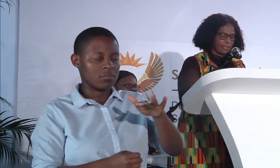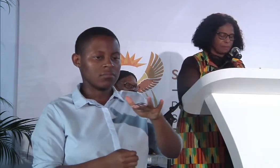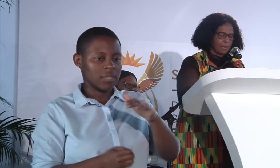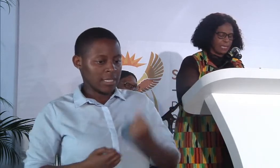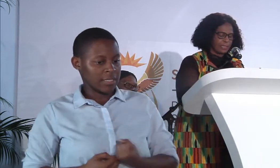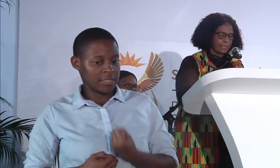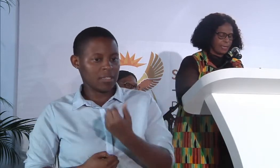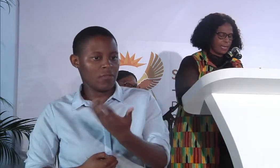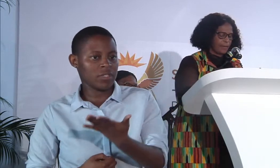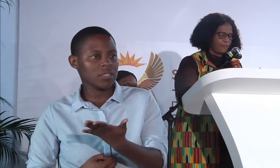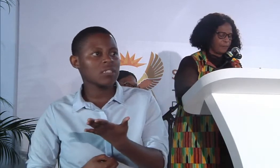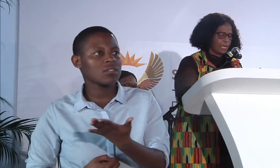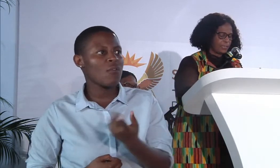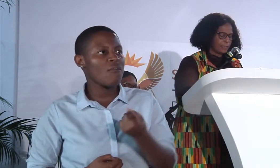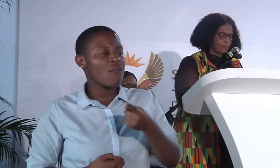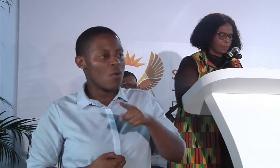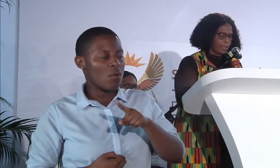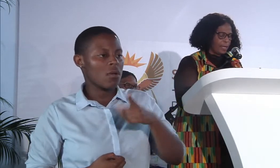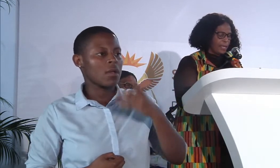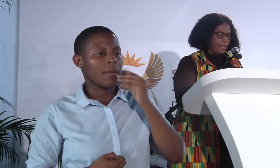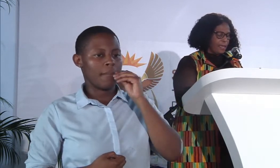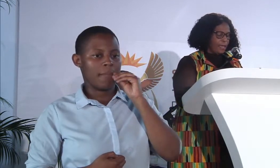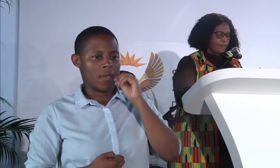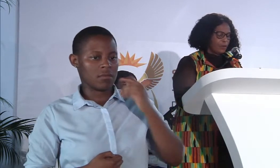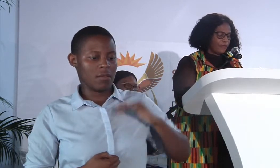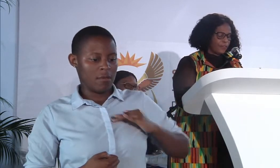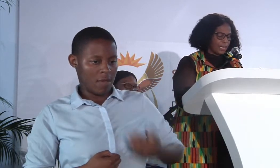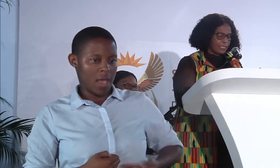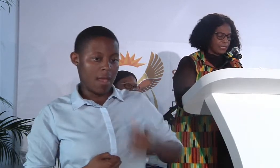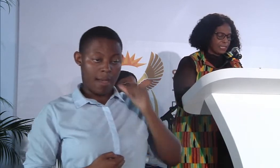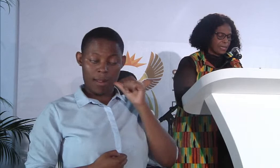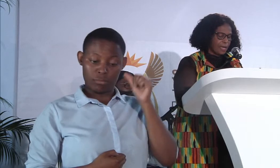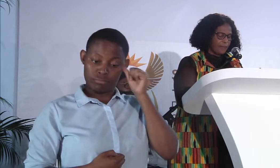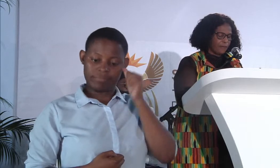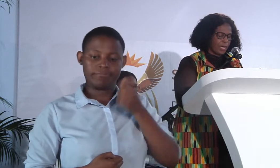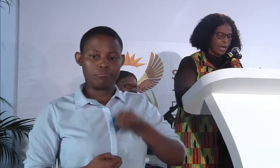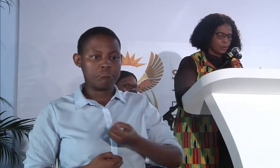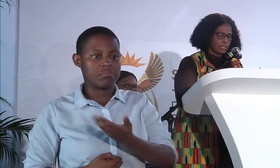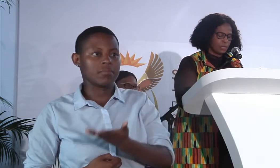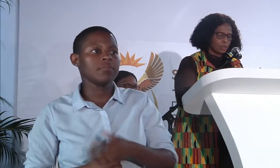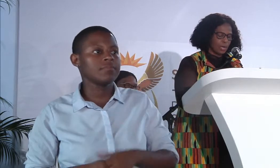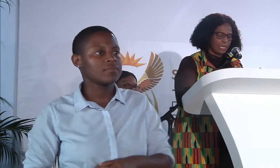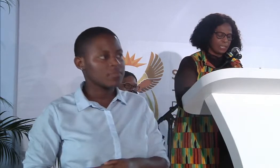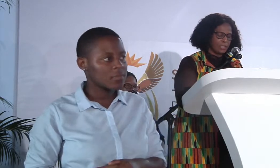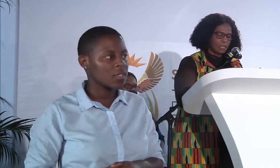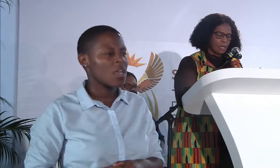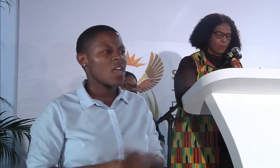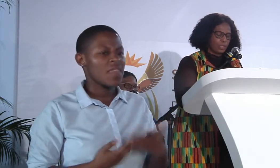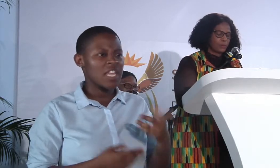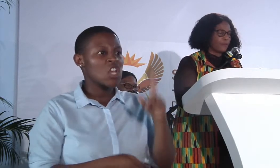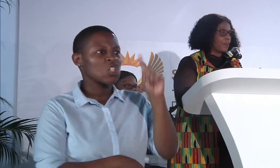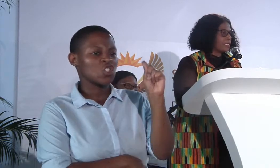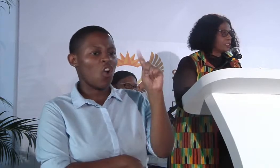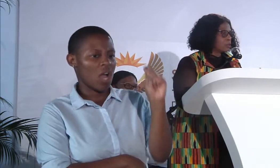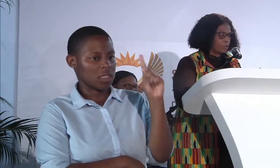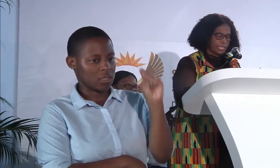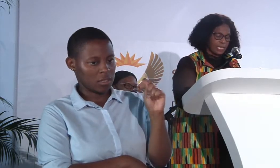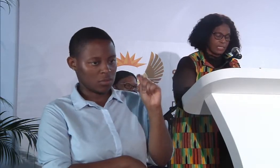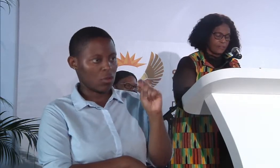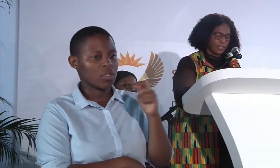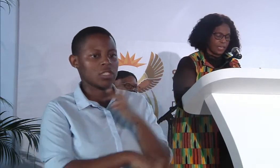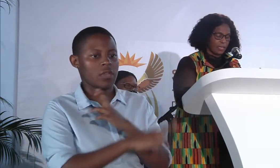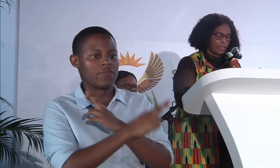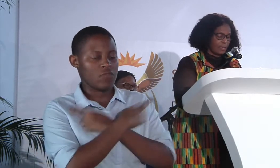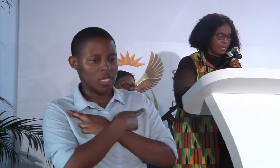adult males and females. Heaven of Rest Halfway House in Tongati, which provides